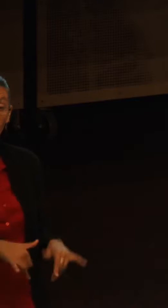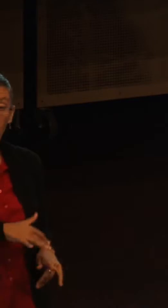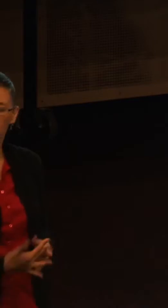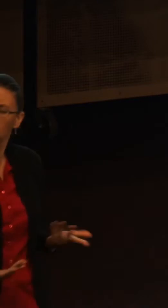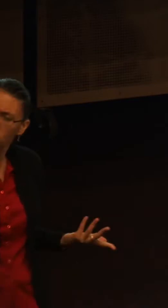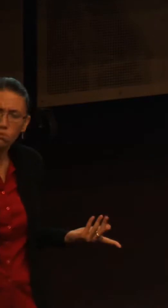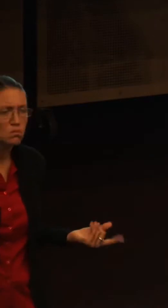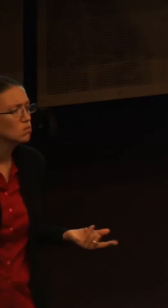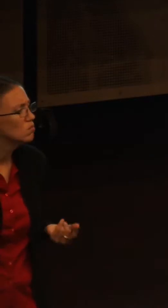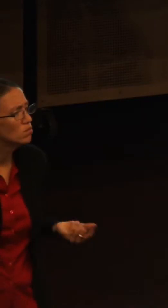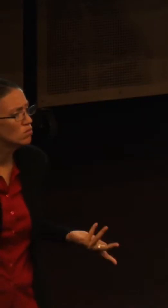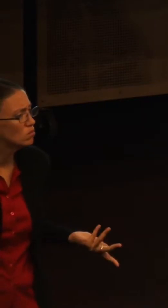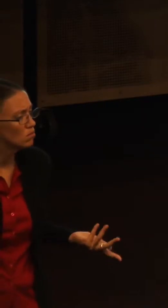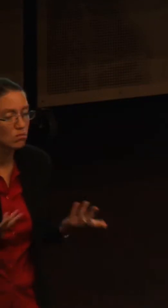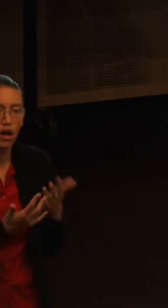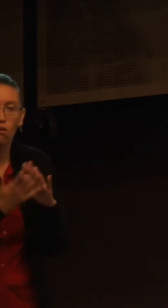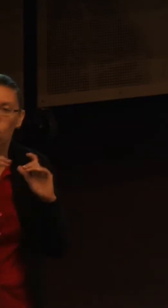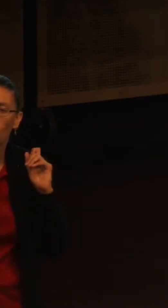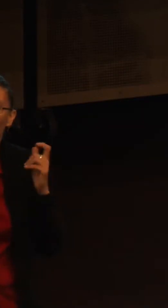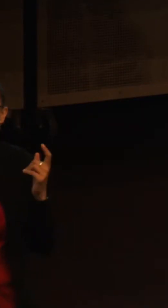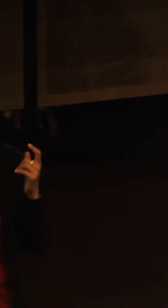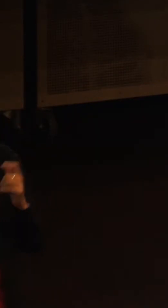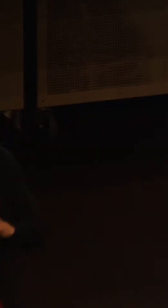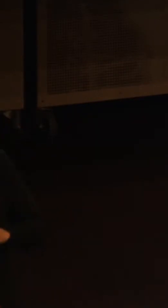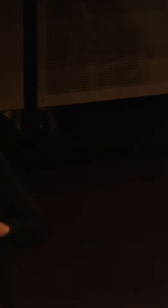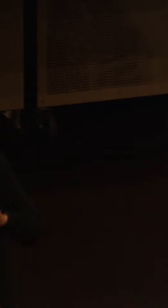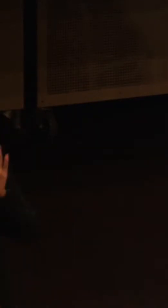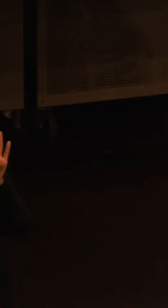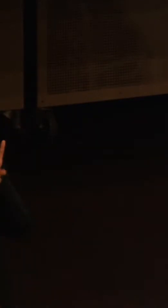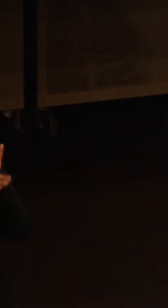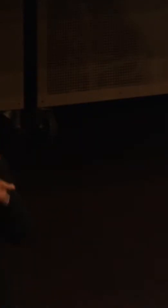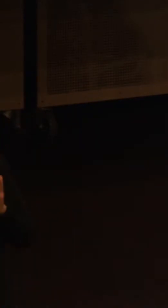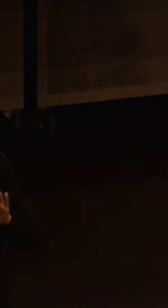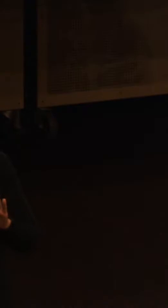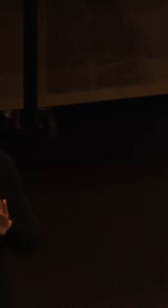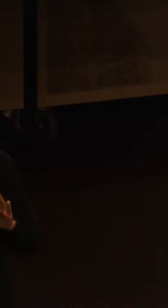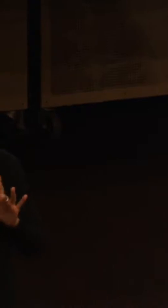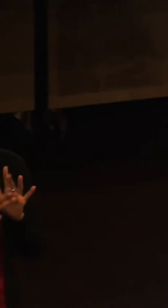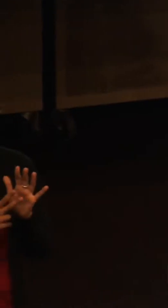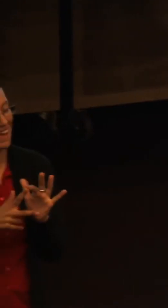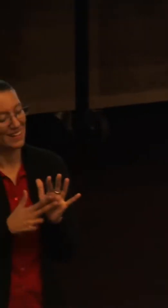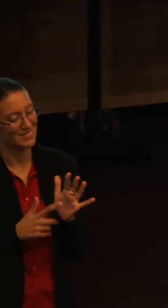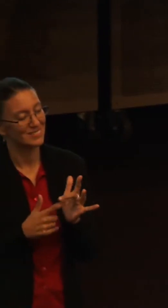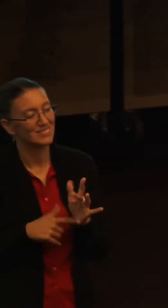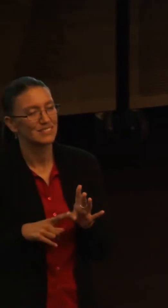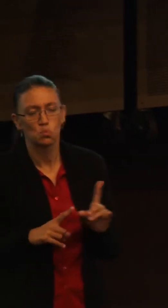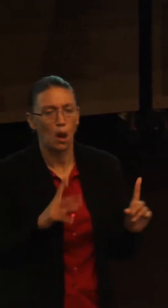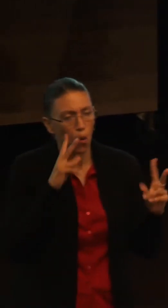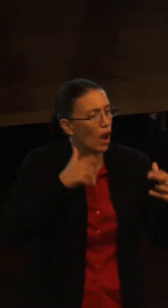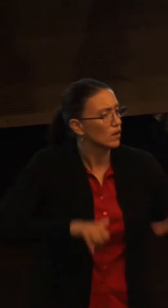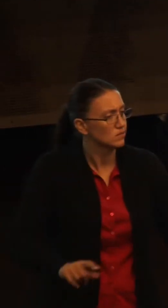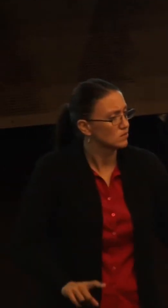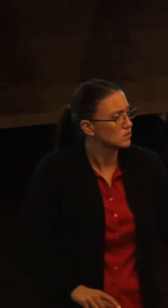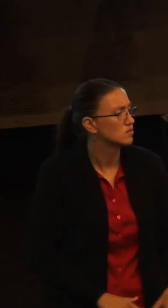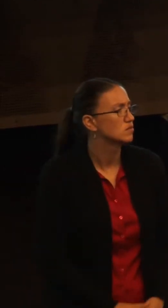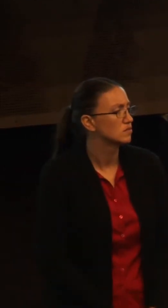understand whether, what the mental representation of these entities in language actually is?